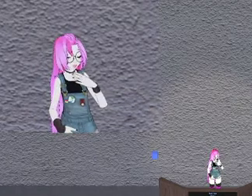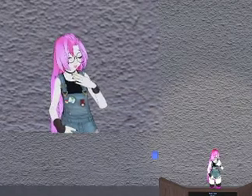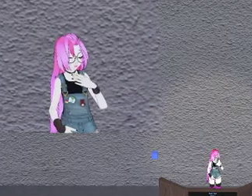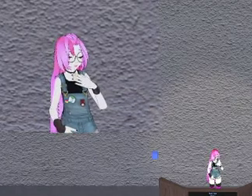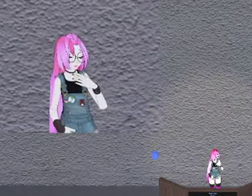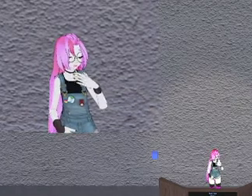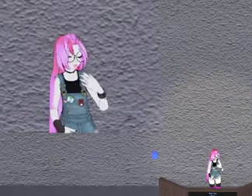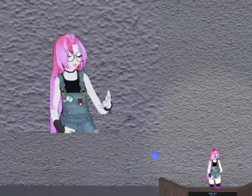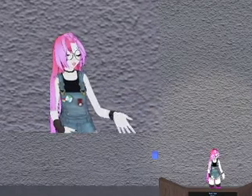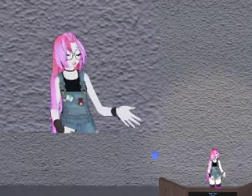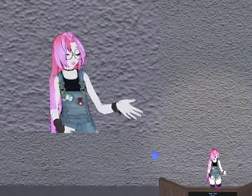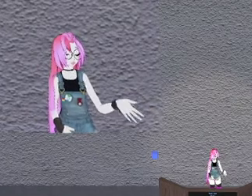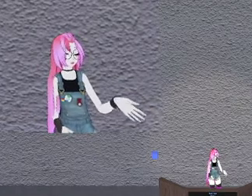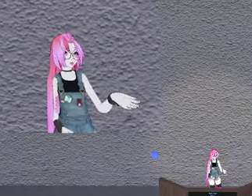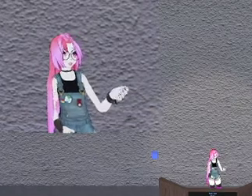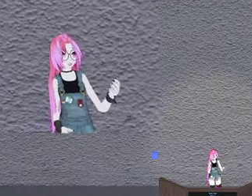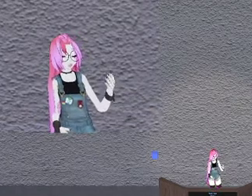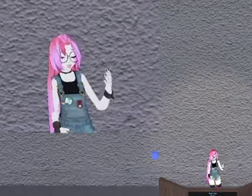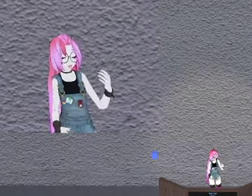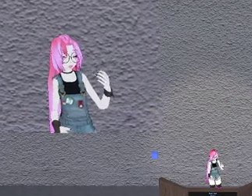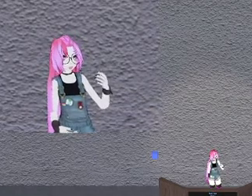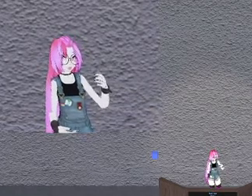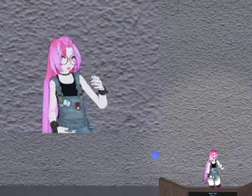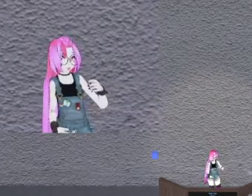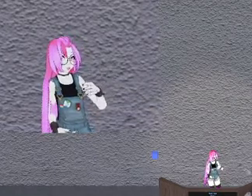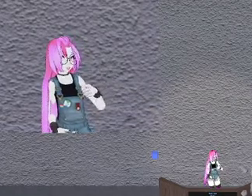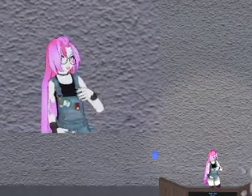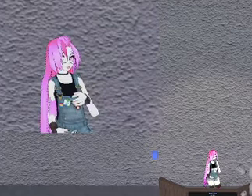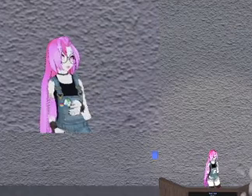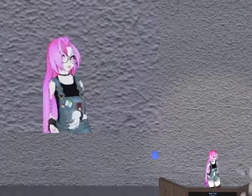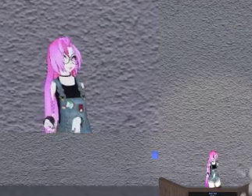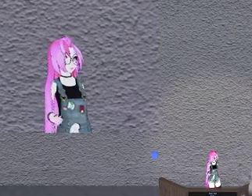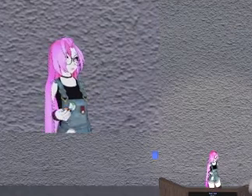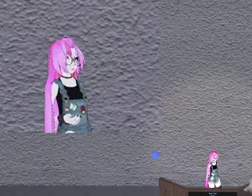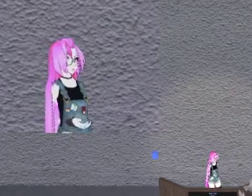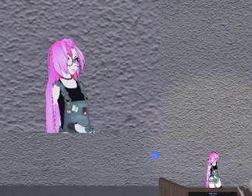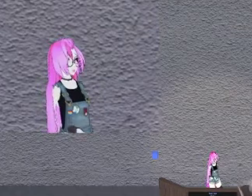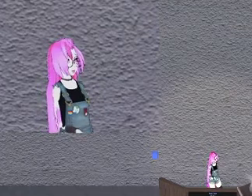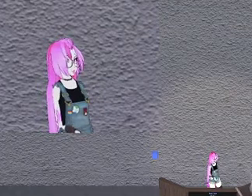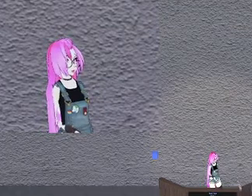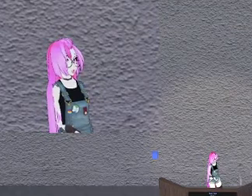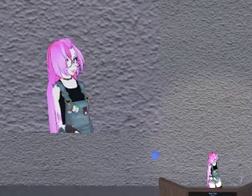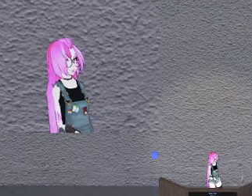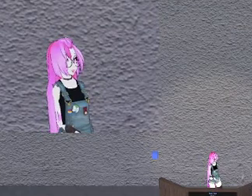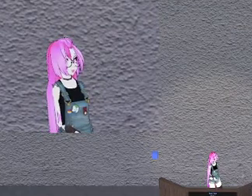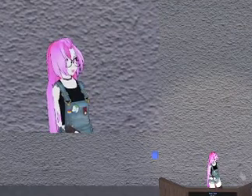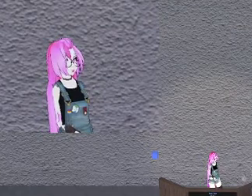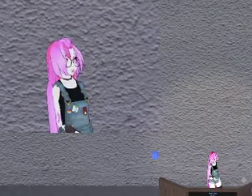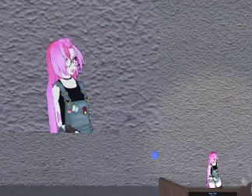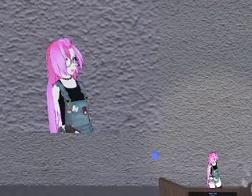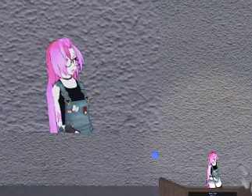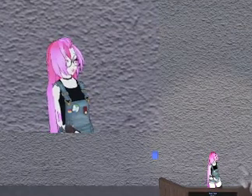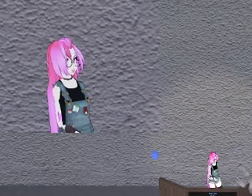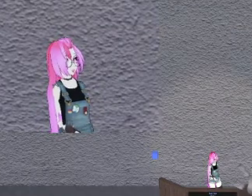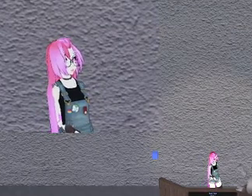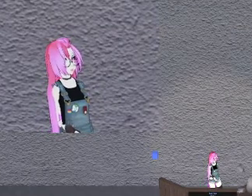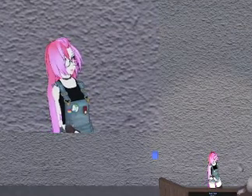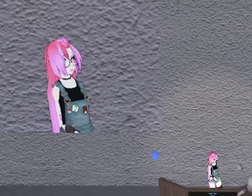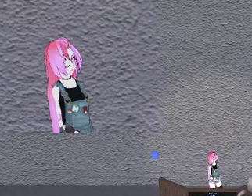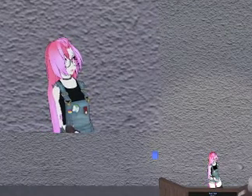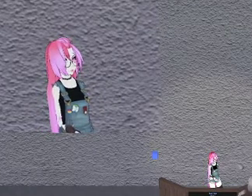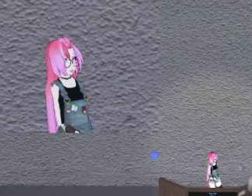me? Like, I'm a native English speaker and I'm not really sure what that means. like a rascal or like a